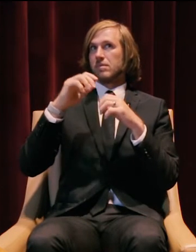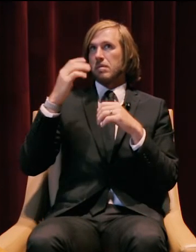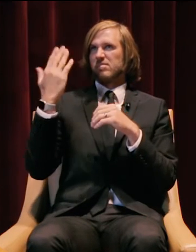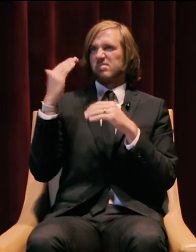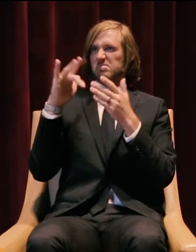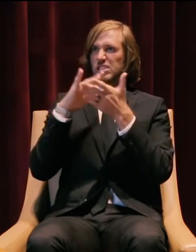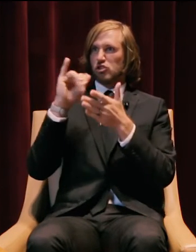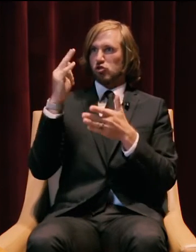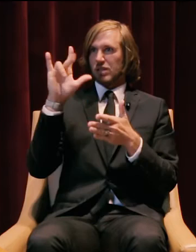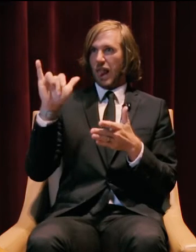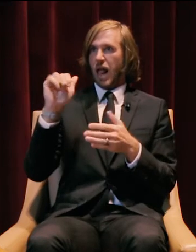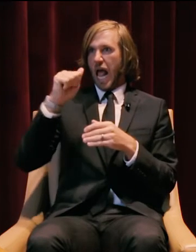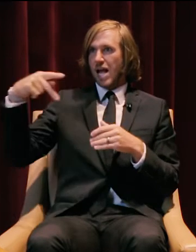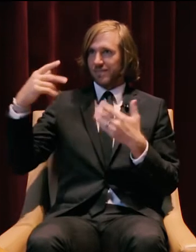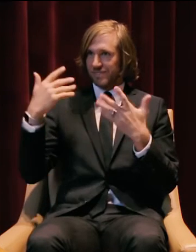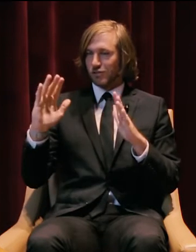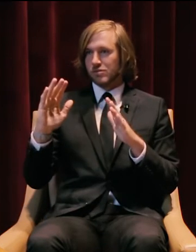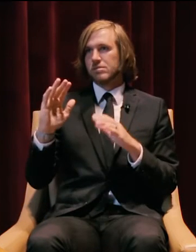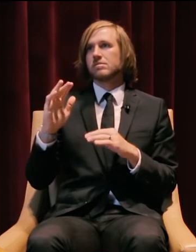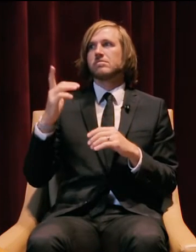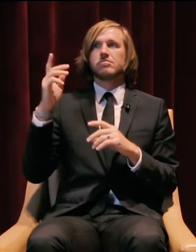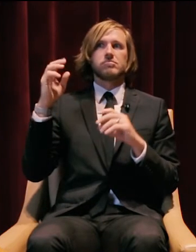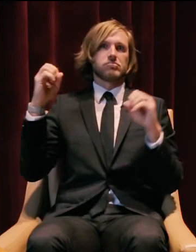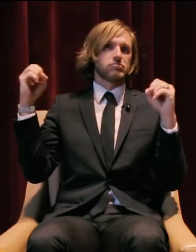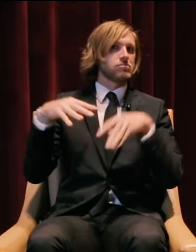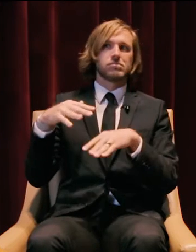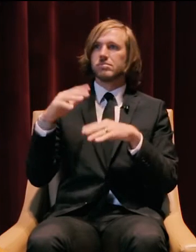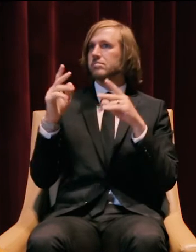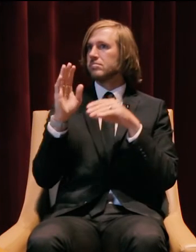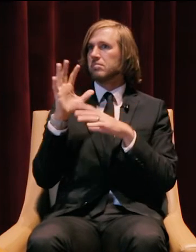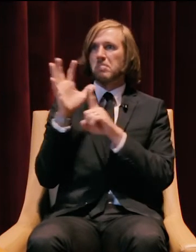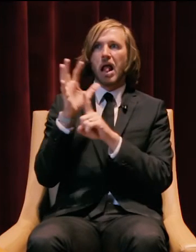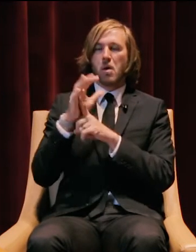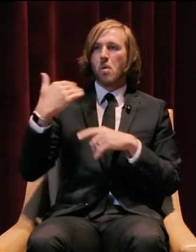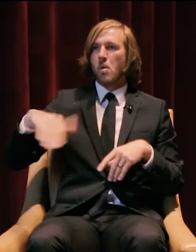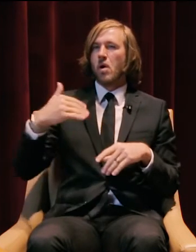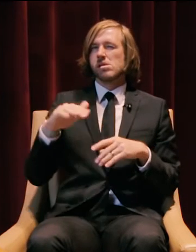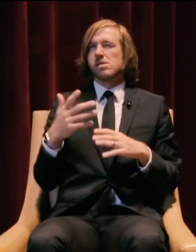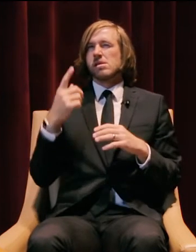mid-July, and it's been well received worldwide. We have